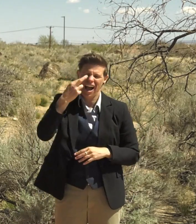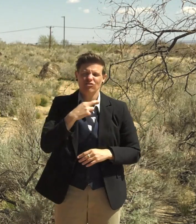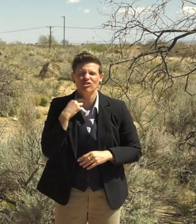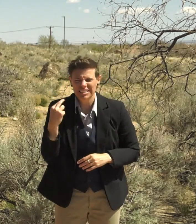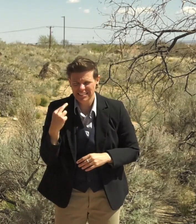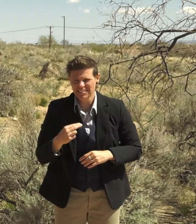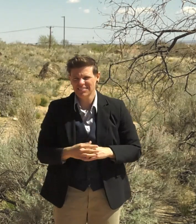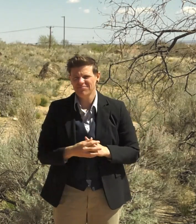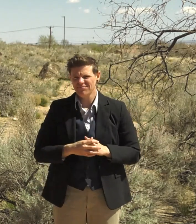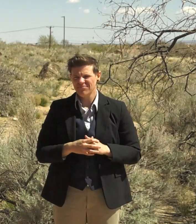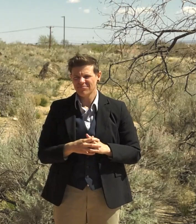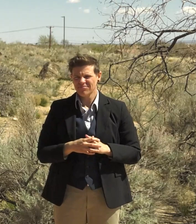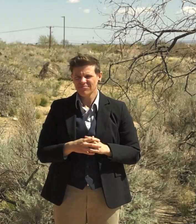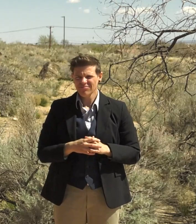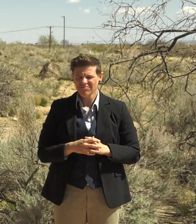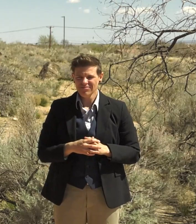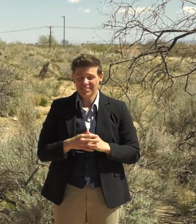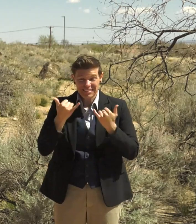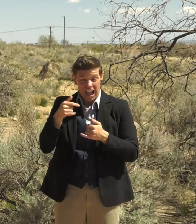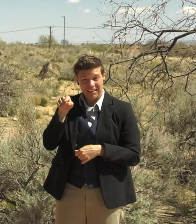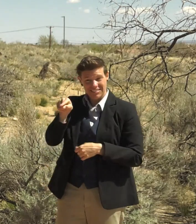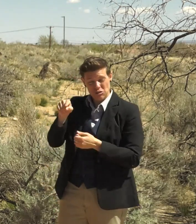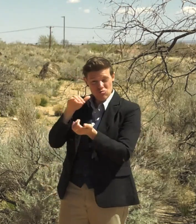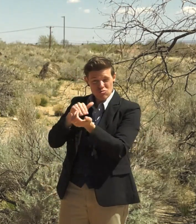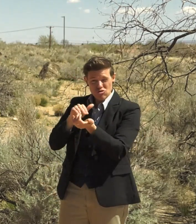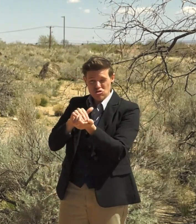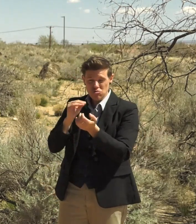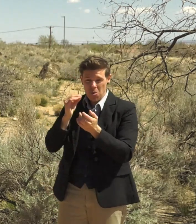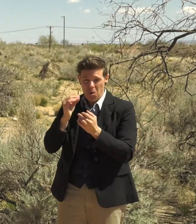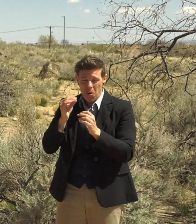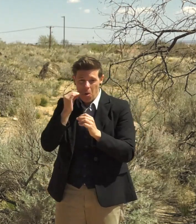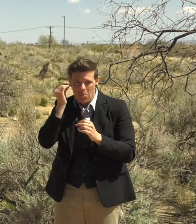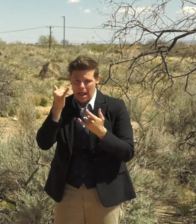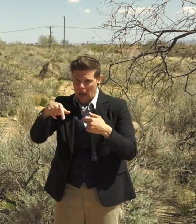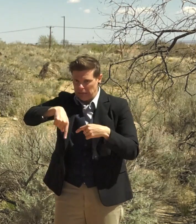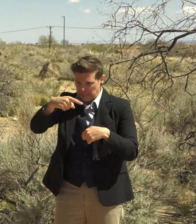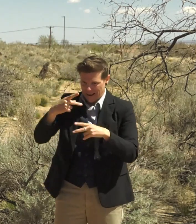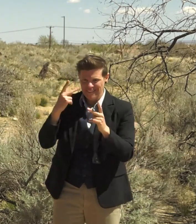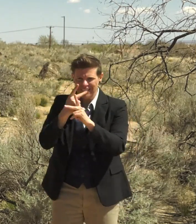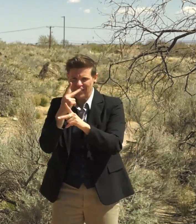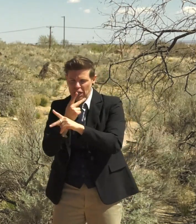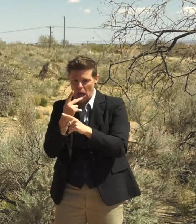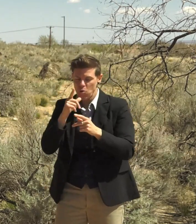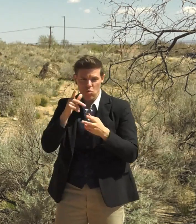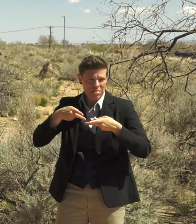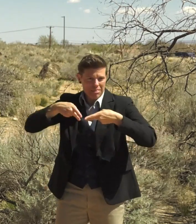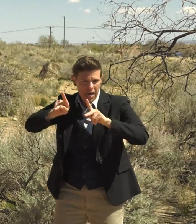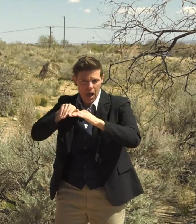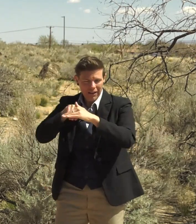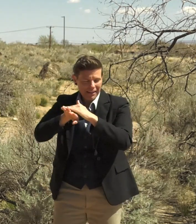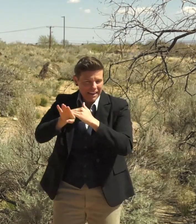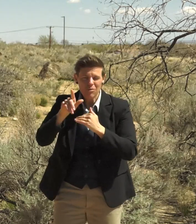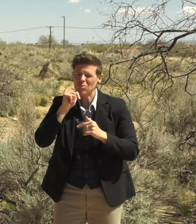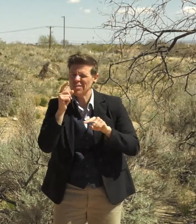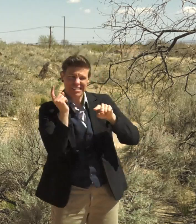issues, who's able to come in and who's not. There's a lot of challenges around who's a healthcare worker that needs to come in and who doesn't.